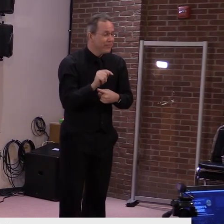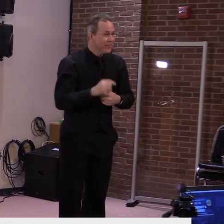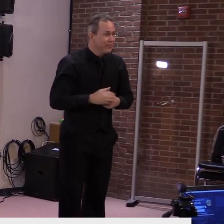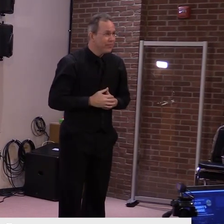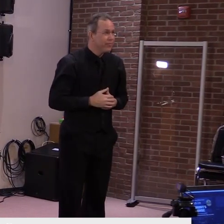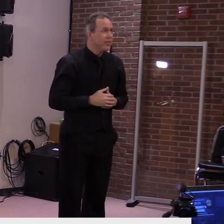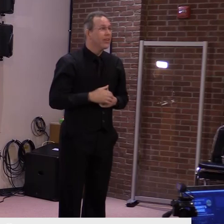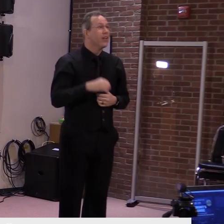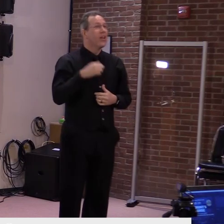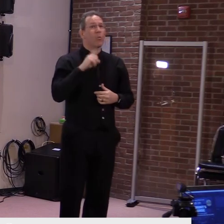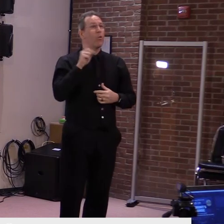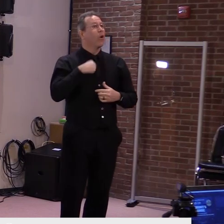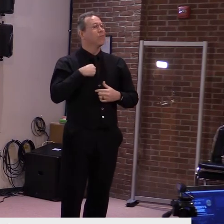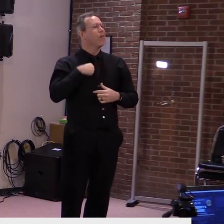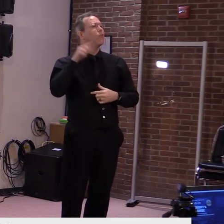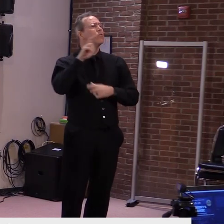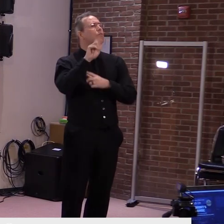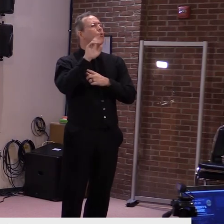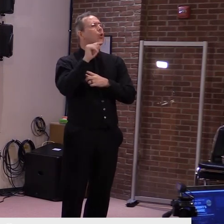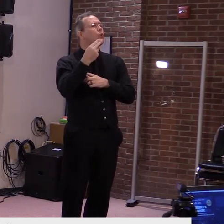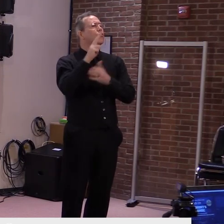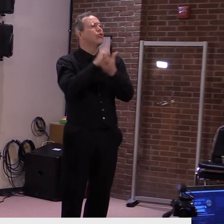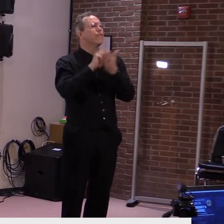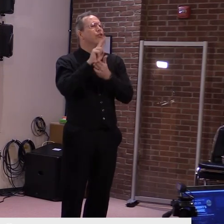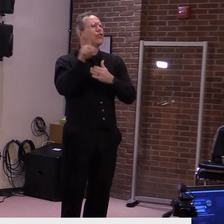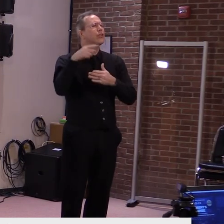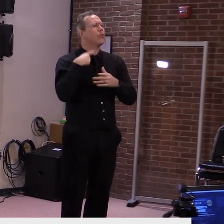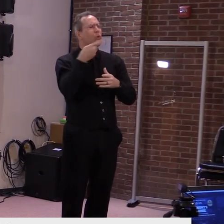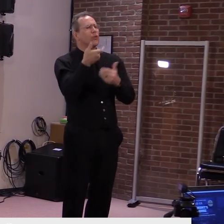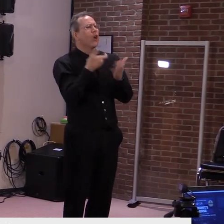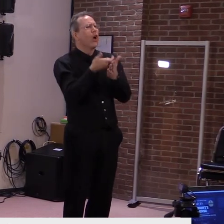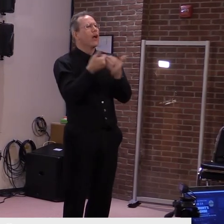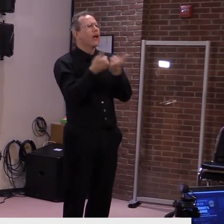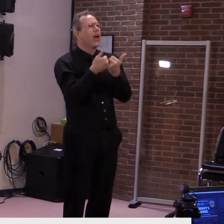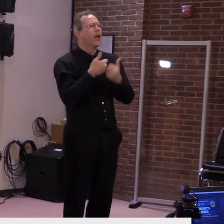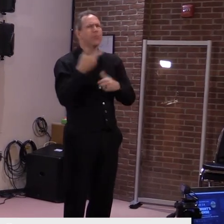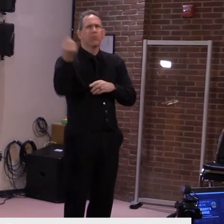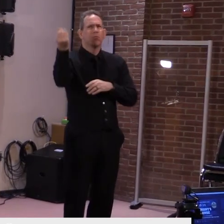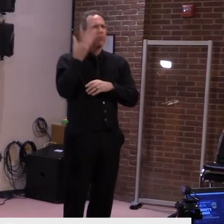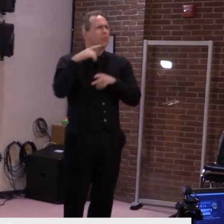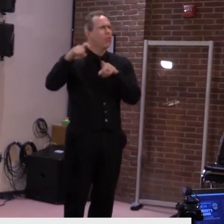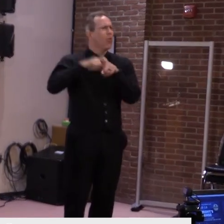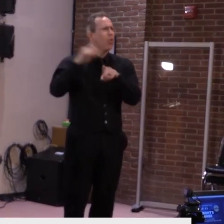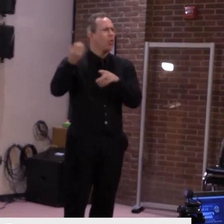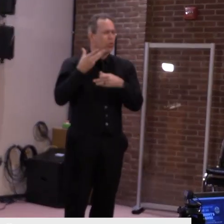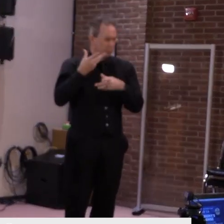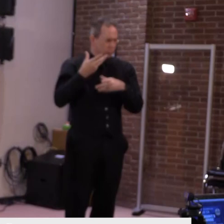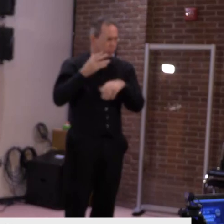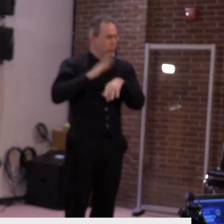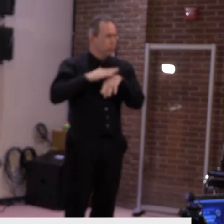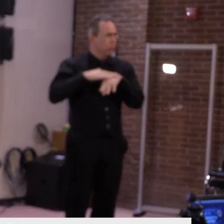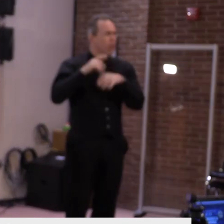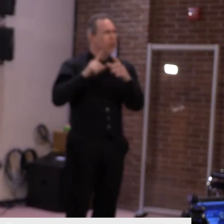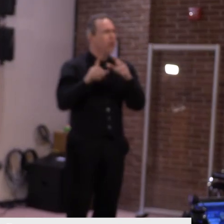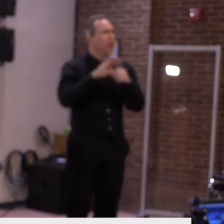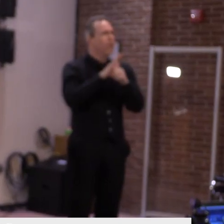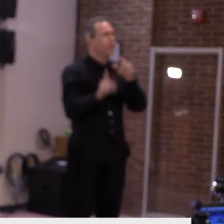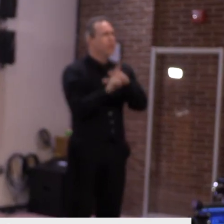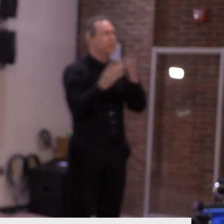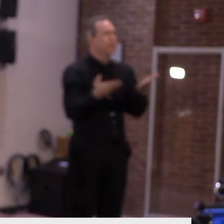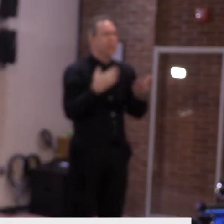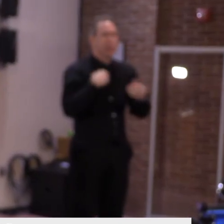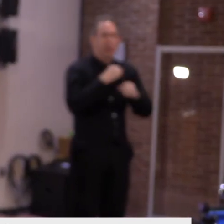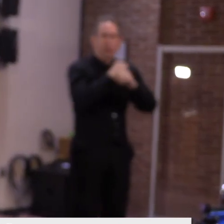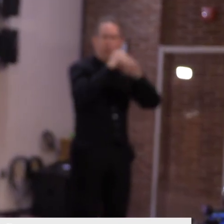University hockey game when I received the call, and I'm not sure any of us imagined what the year ahead would bring. But